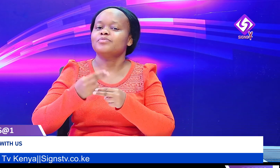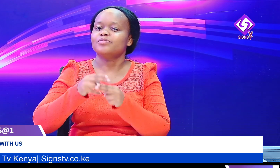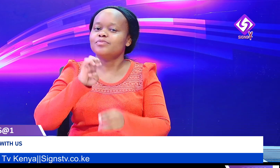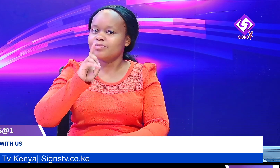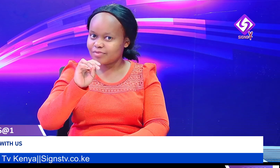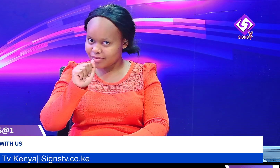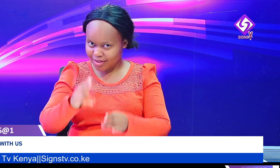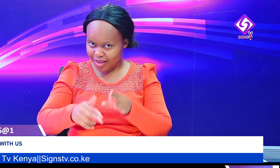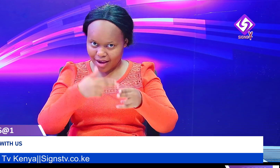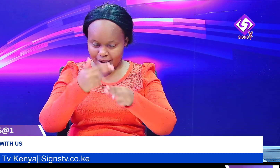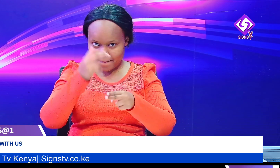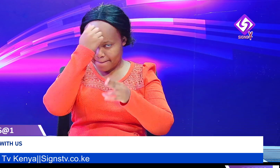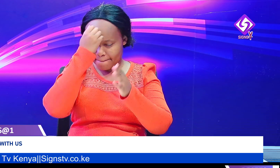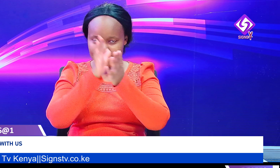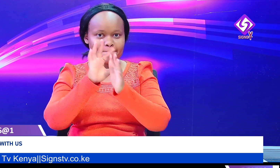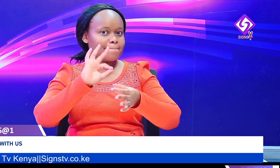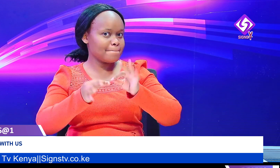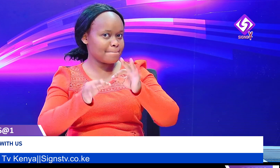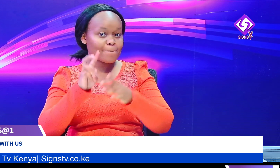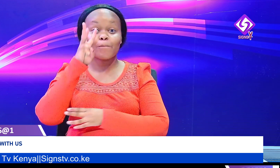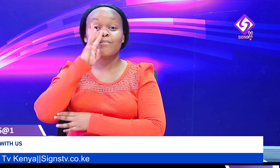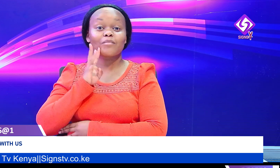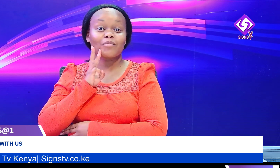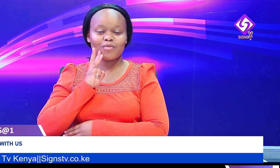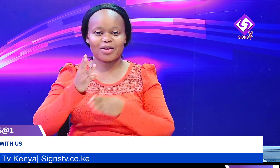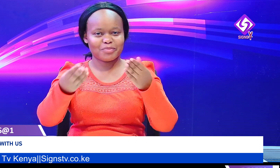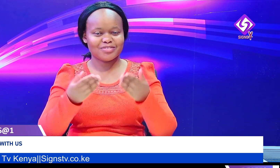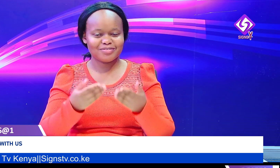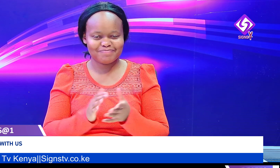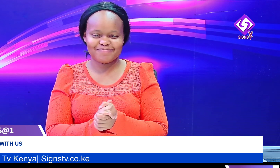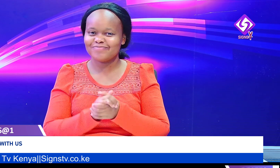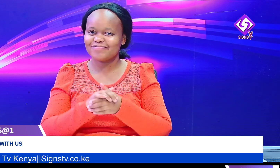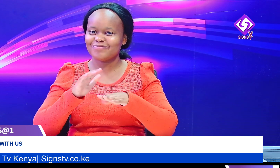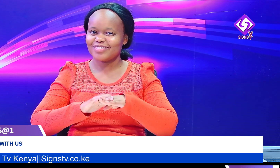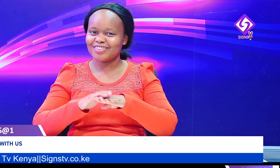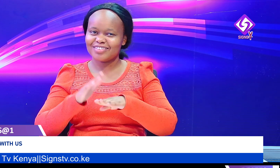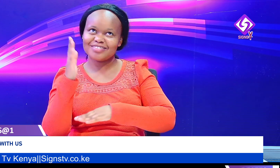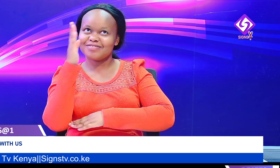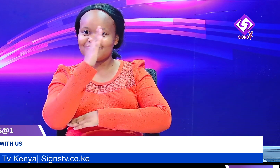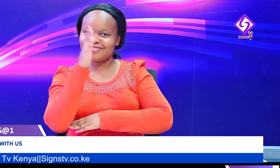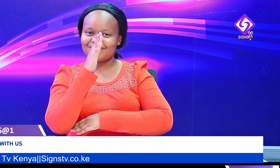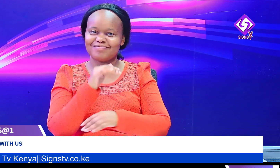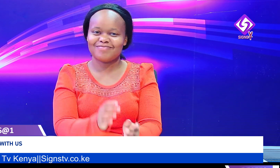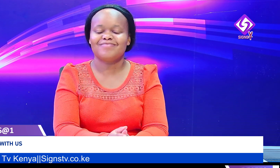My name is Edna Kaindi and our sign language interpreter, Wanjangede. Thank you and have a good afternoon.